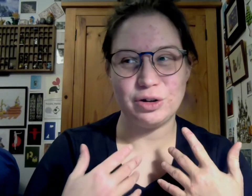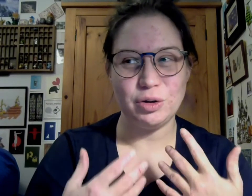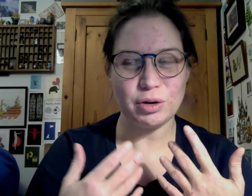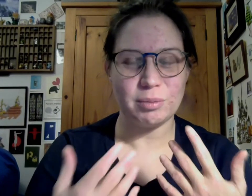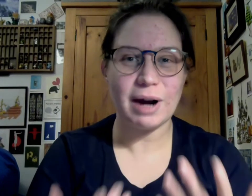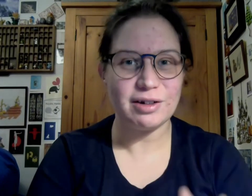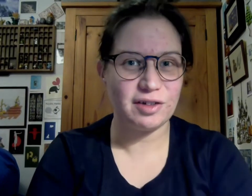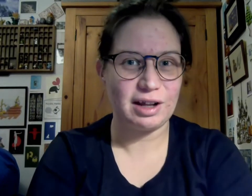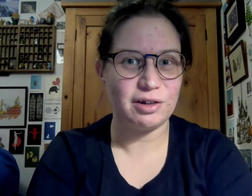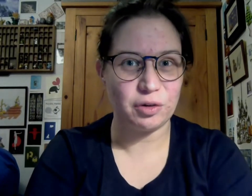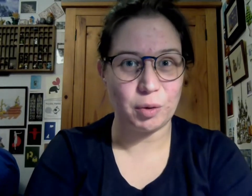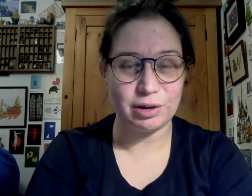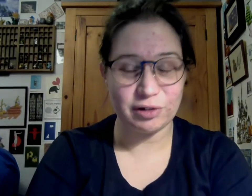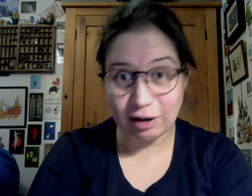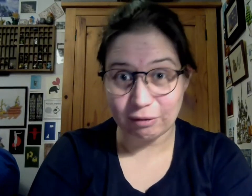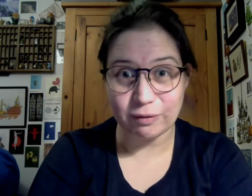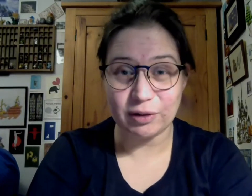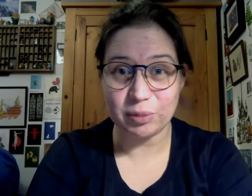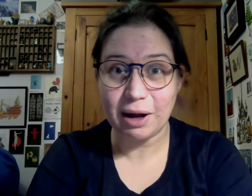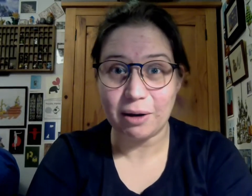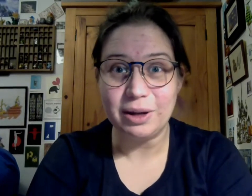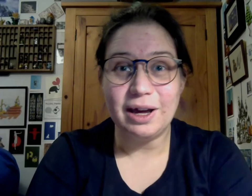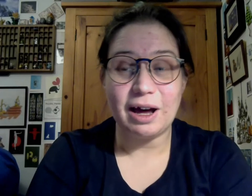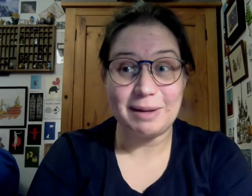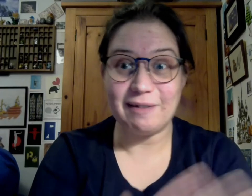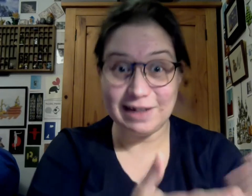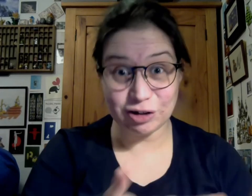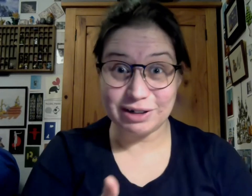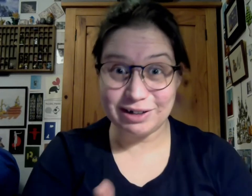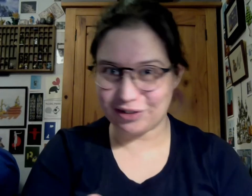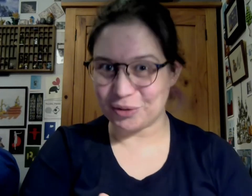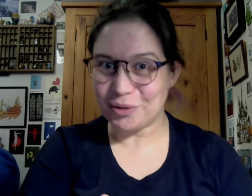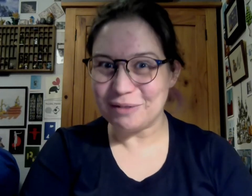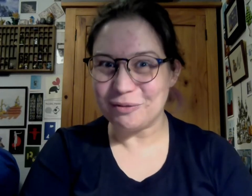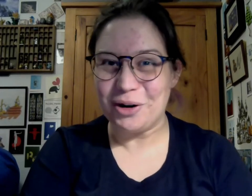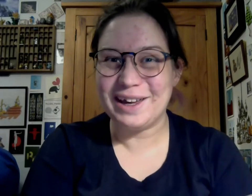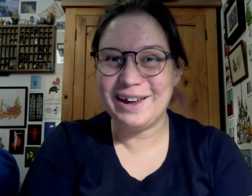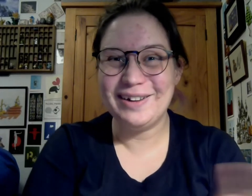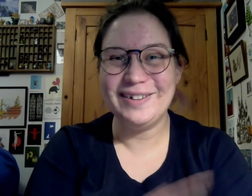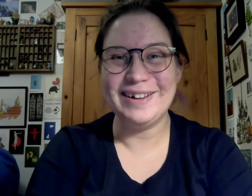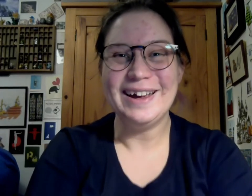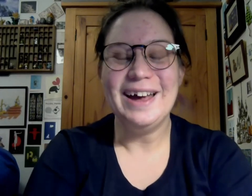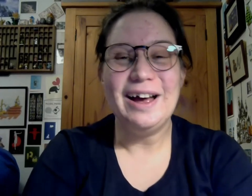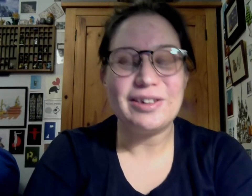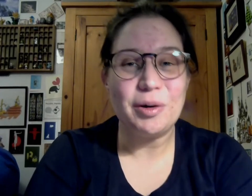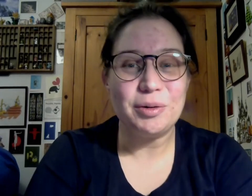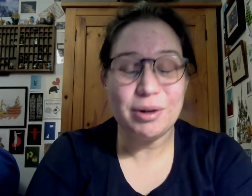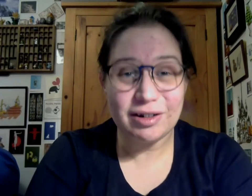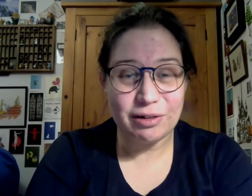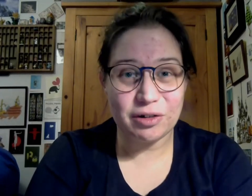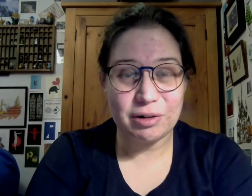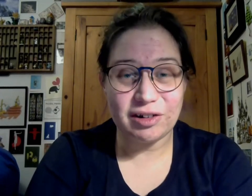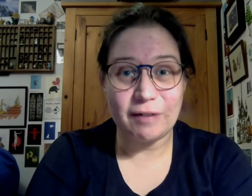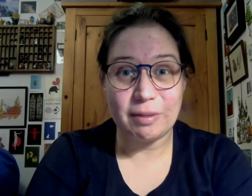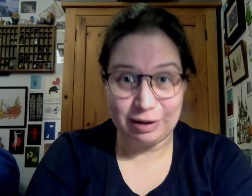you can practice telling the story yourself as well. I I've literally just drawn it for you. So, you can tell the story yourself and be